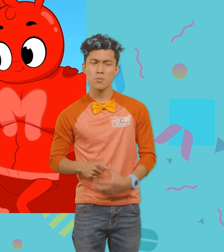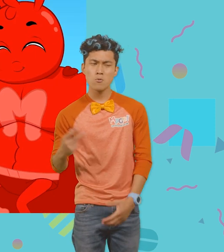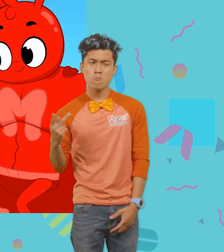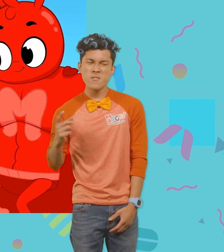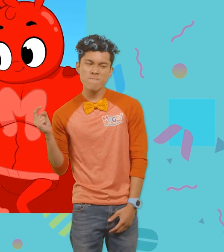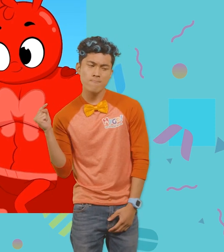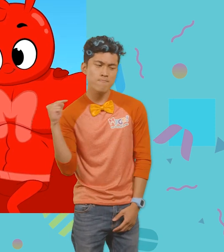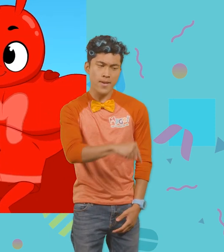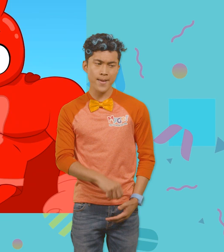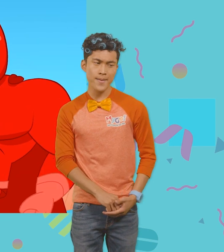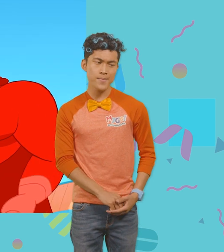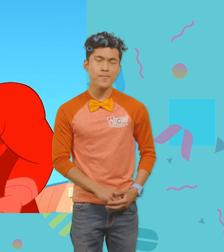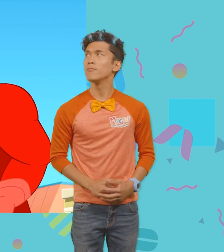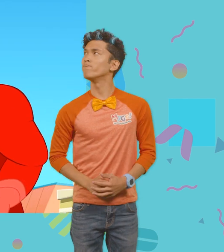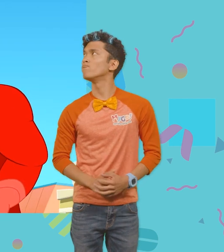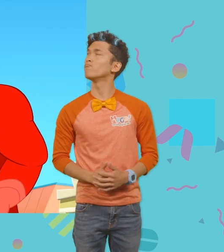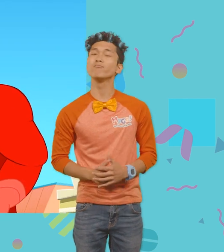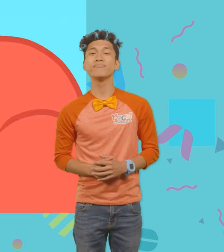We'll be back!